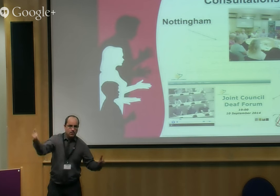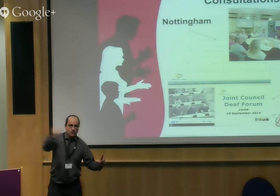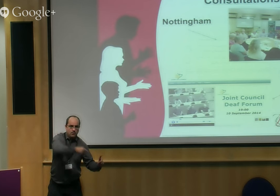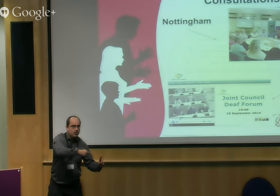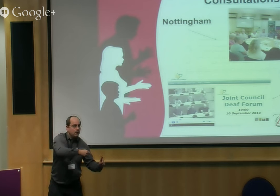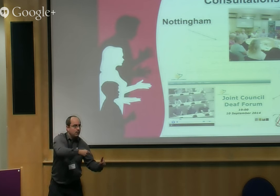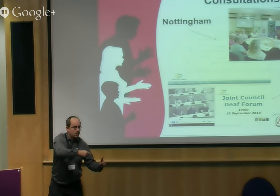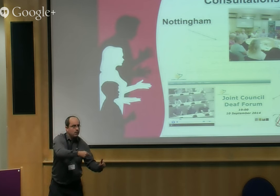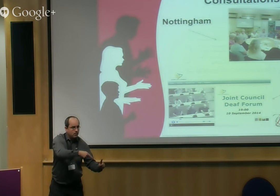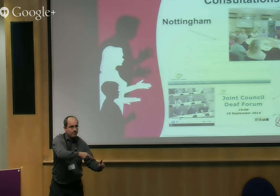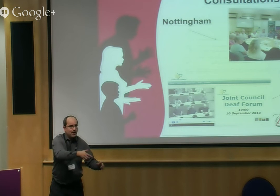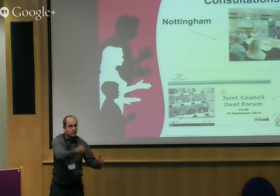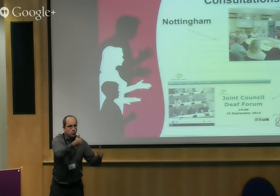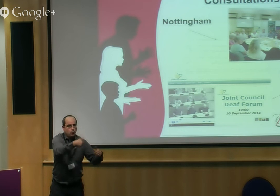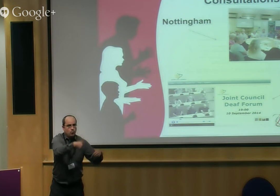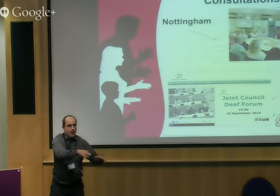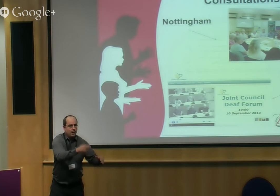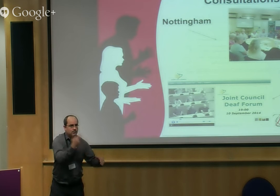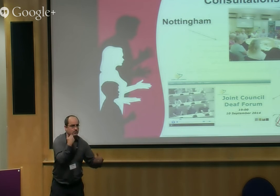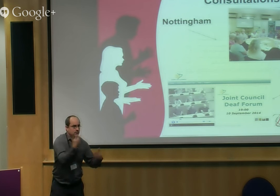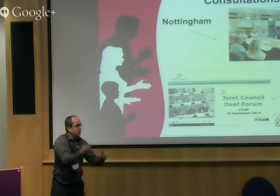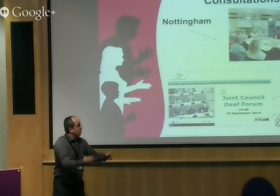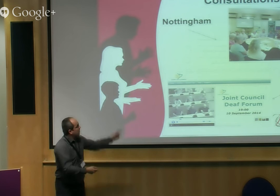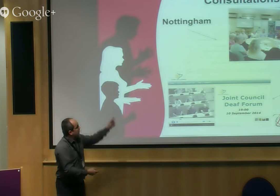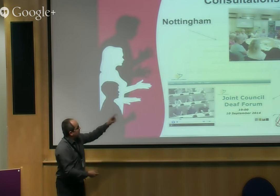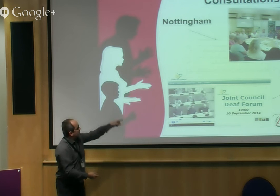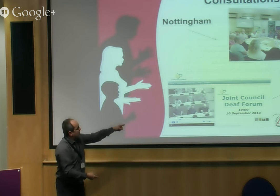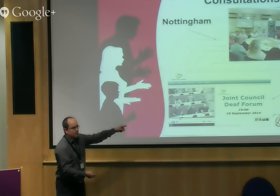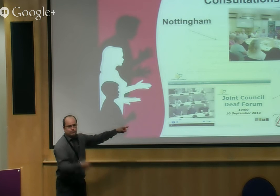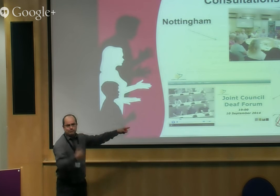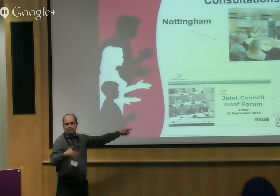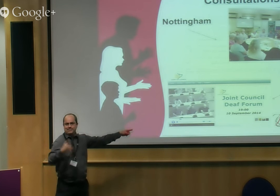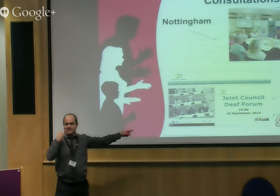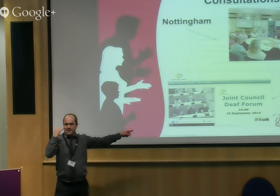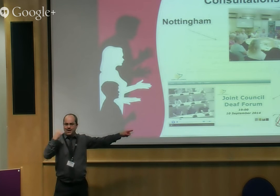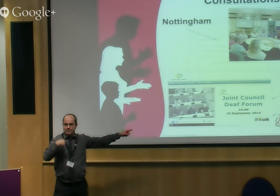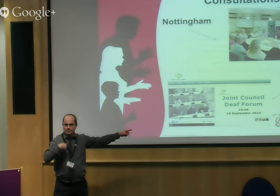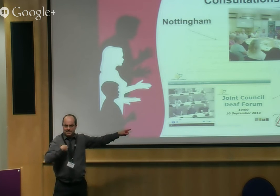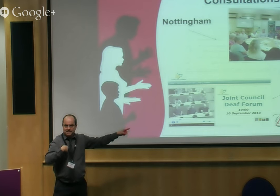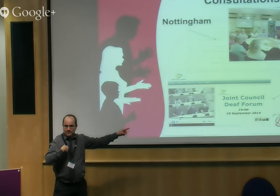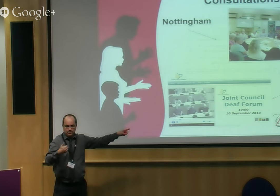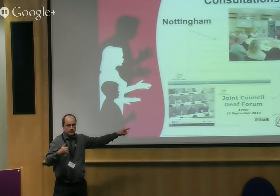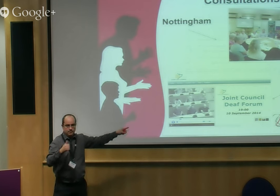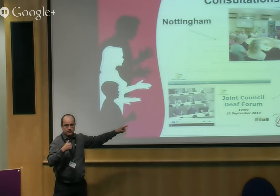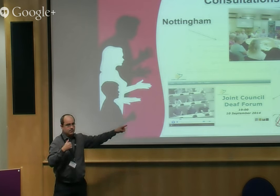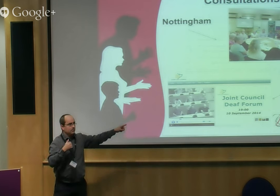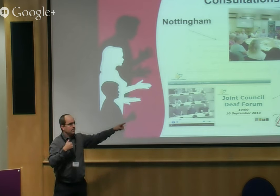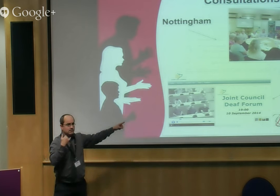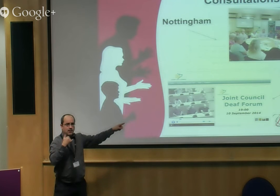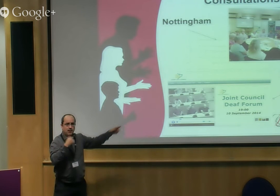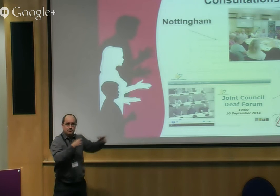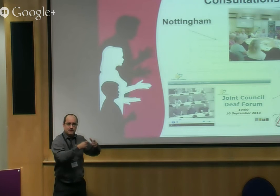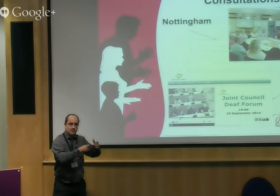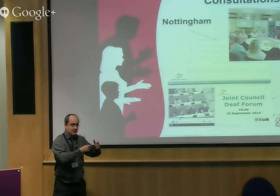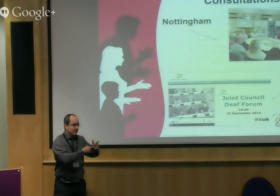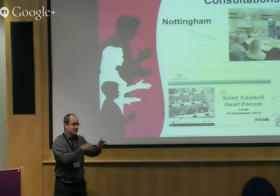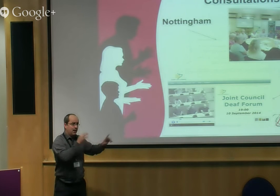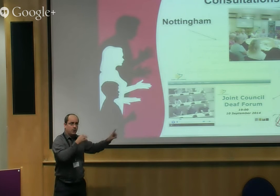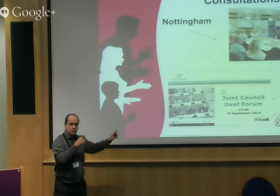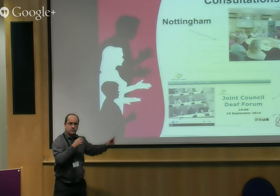annual feedback about how we're improving things, how things will be. And that's the Joint Council at Florida there that